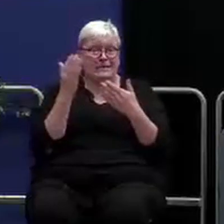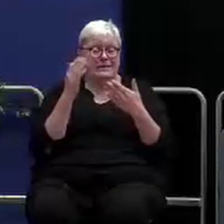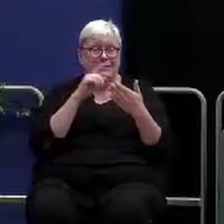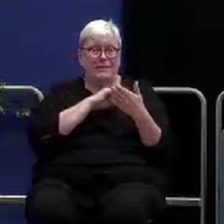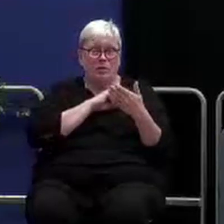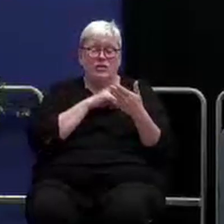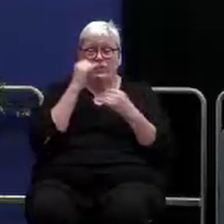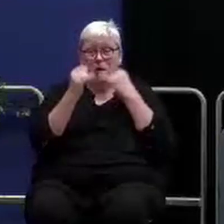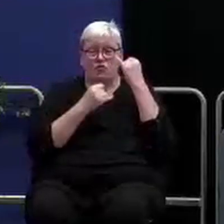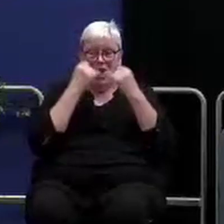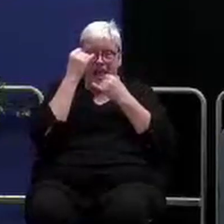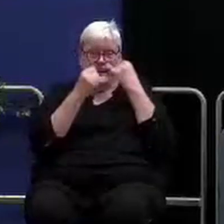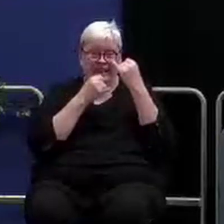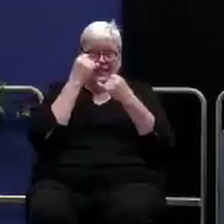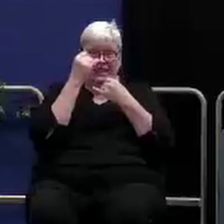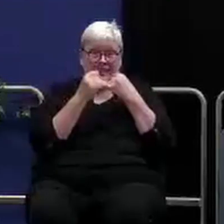swearing.